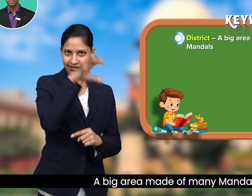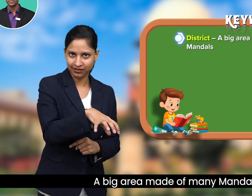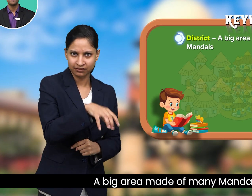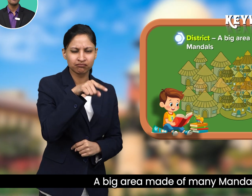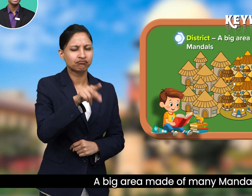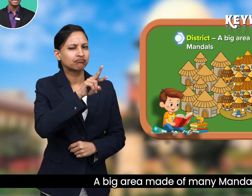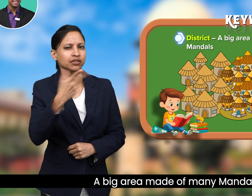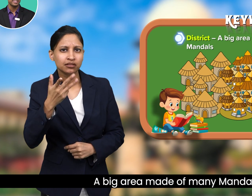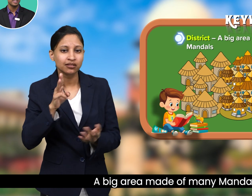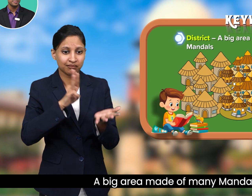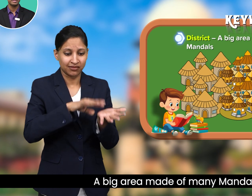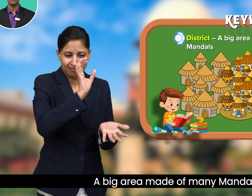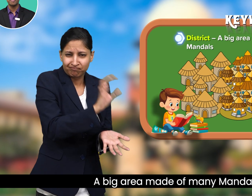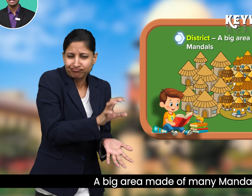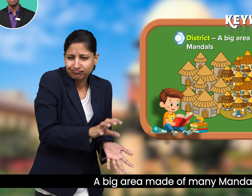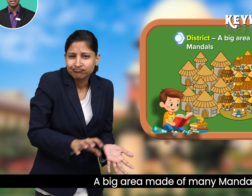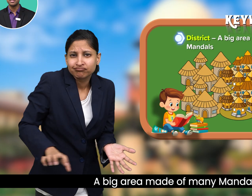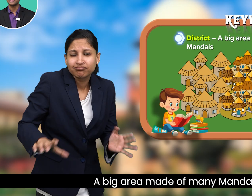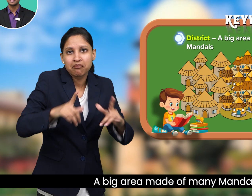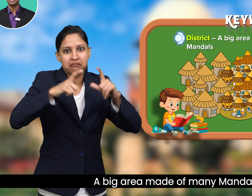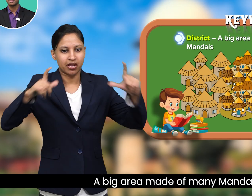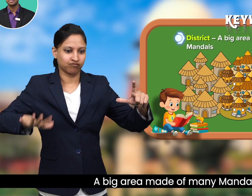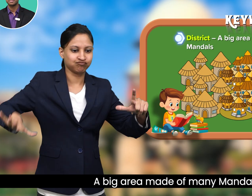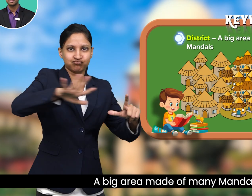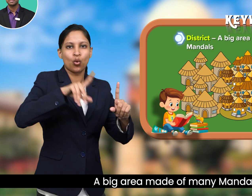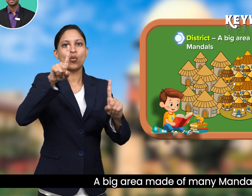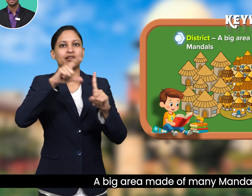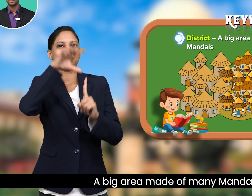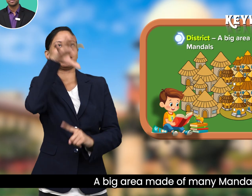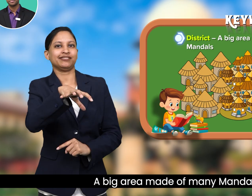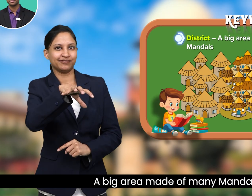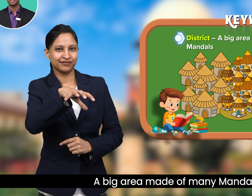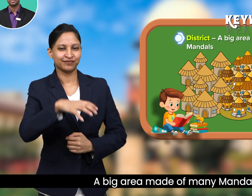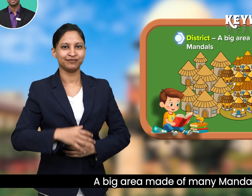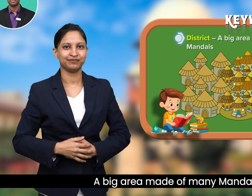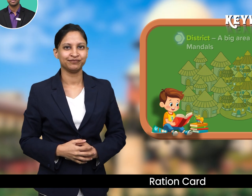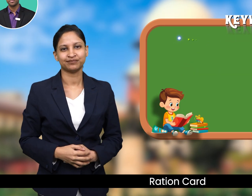District, a big area made of many mandals.